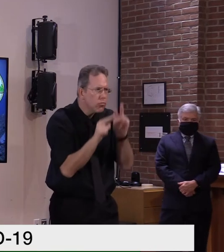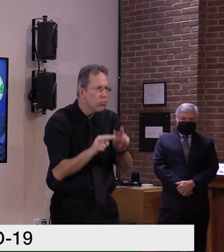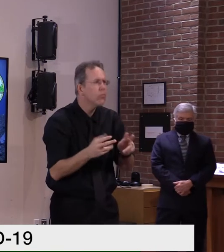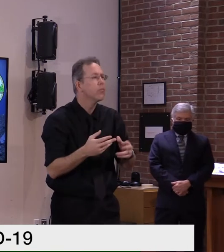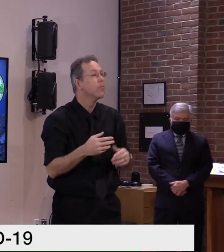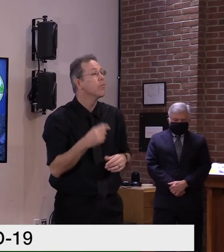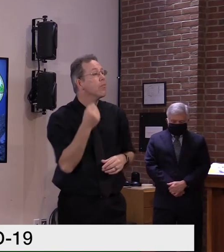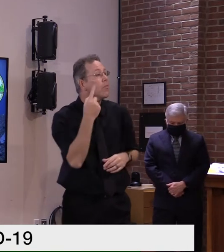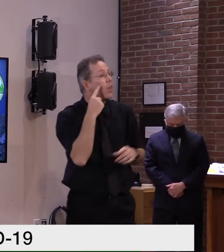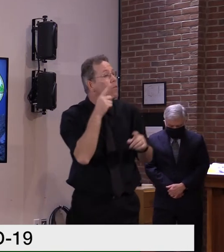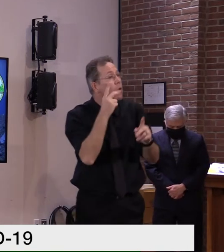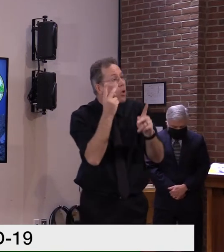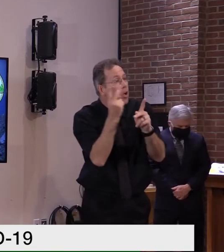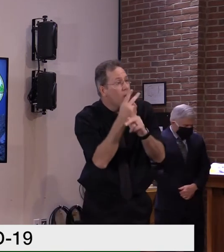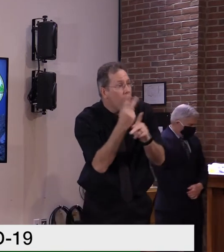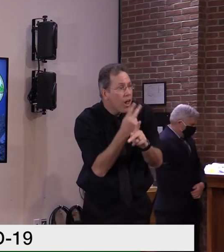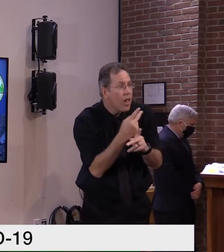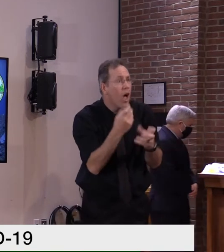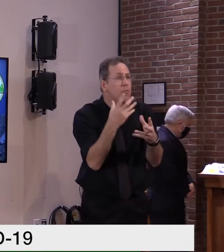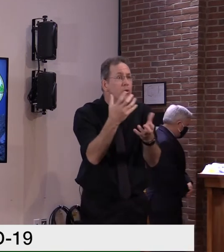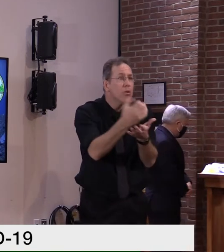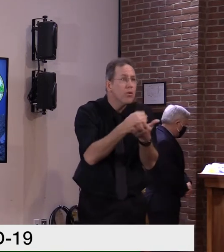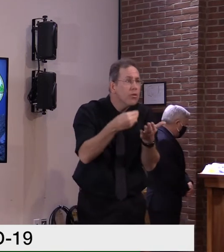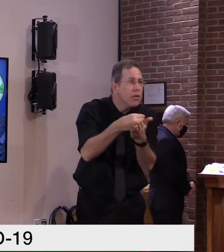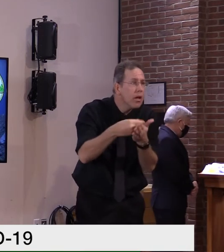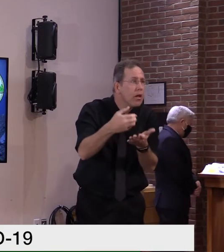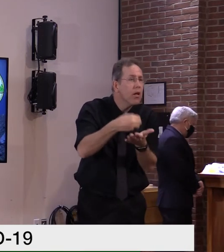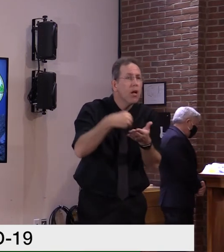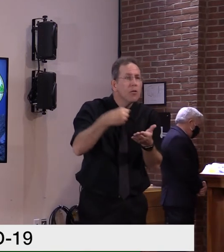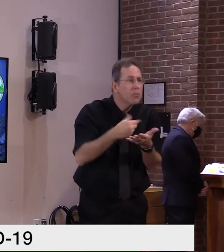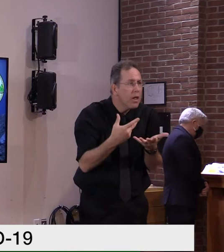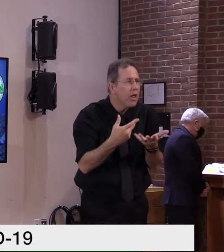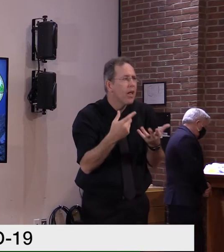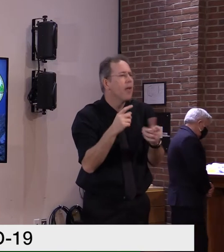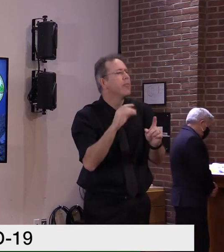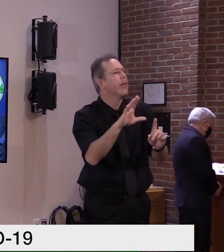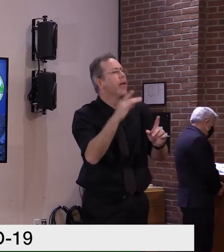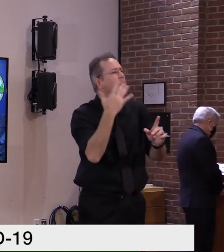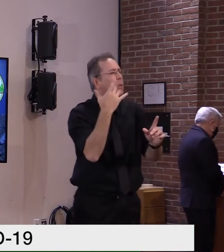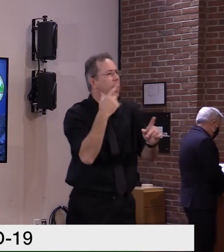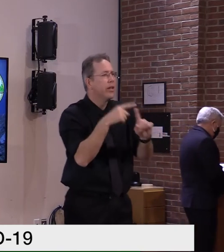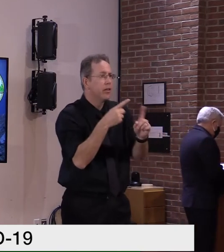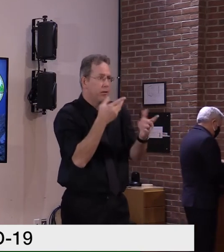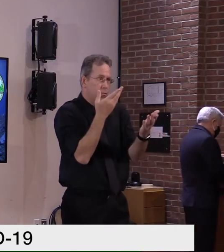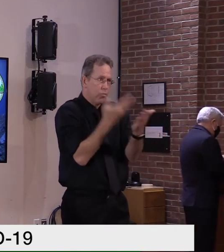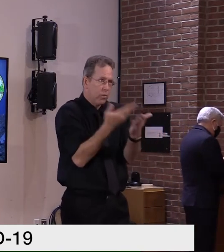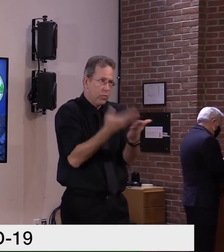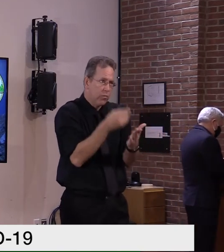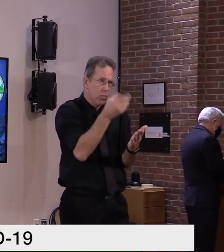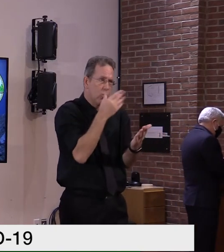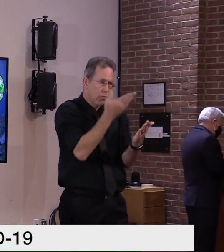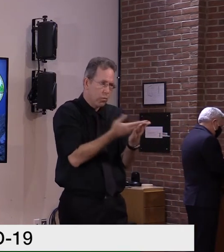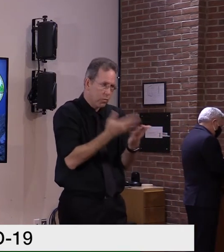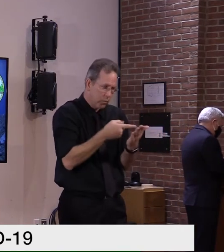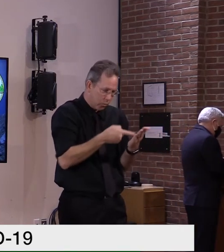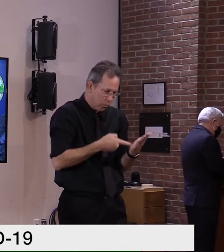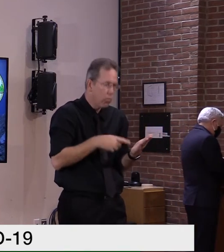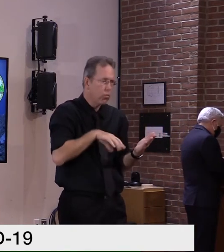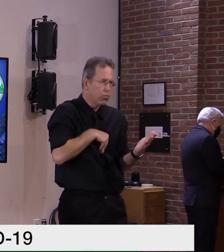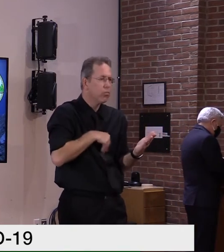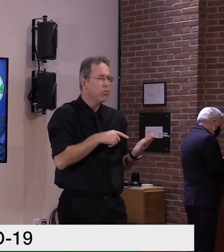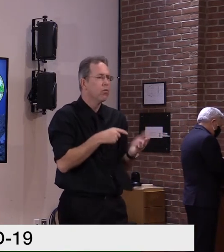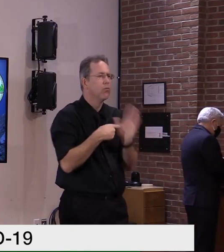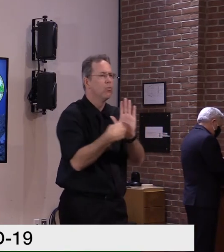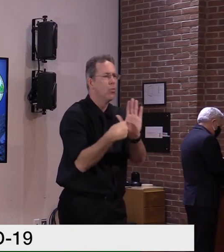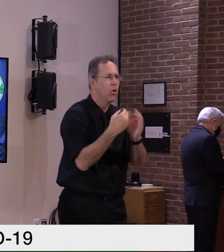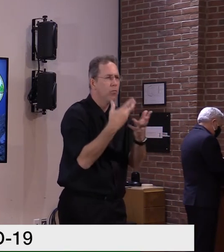documentation. So once they've done that, it'll pay out the full weekly benefit amount. The other part of the article, which